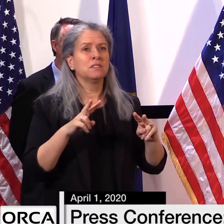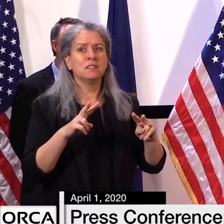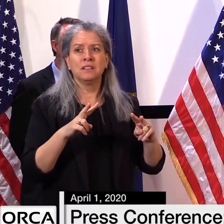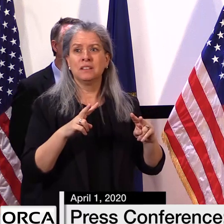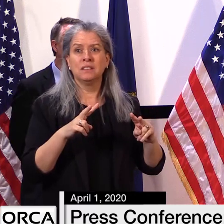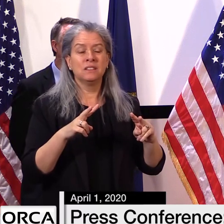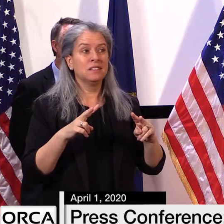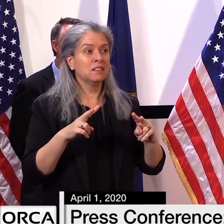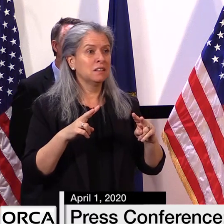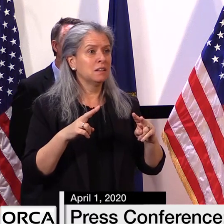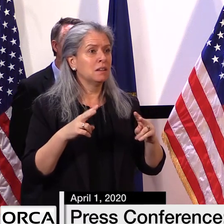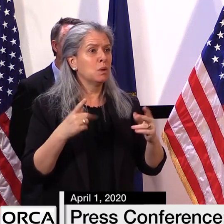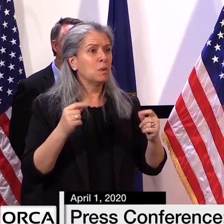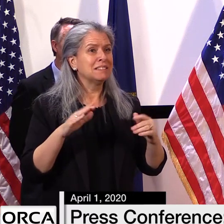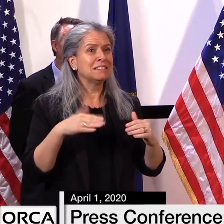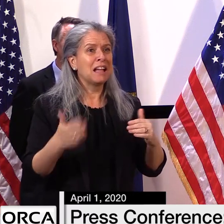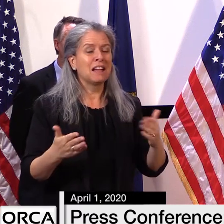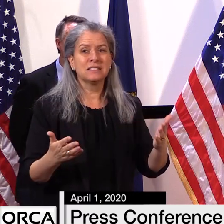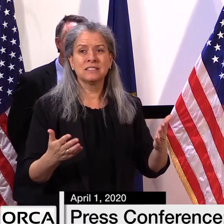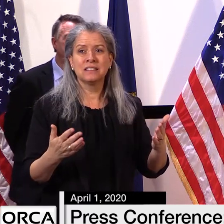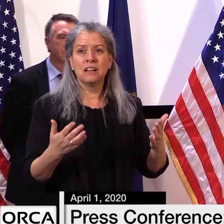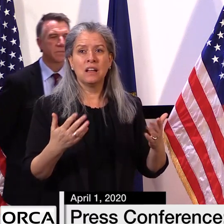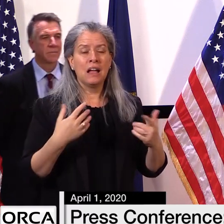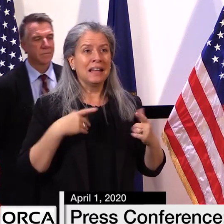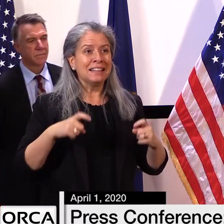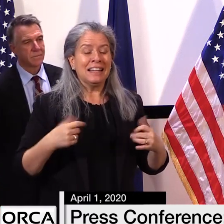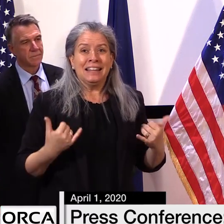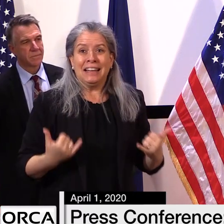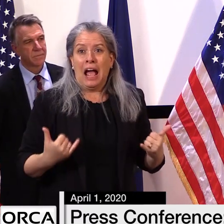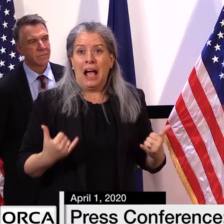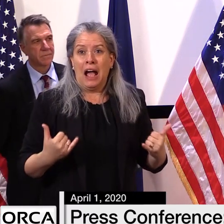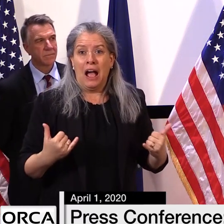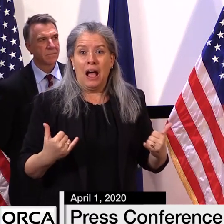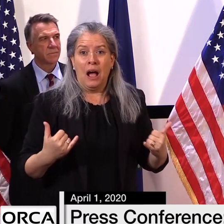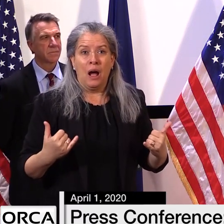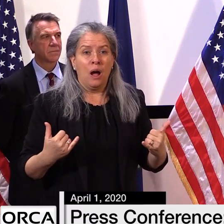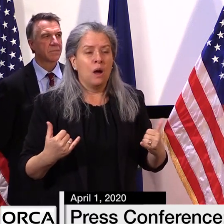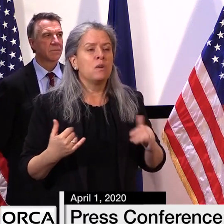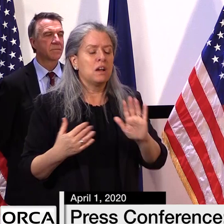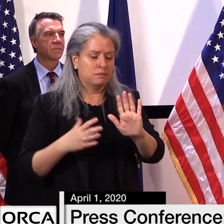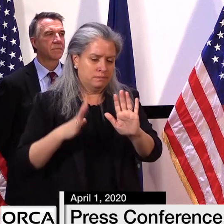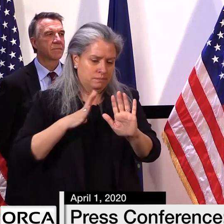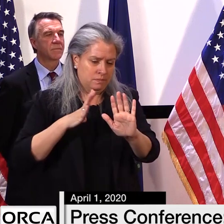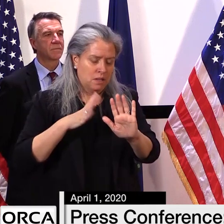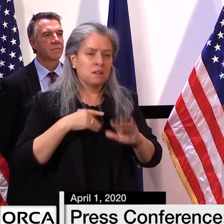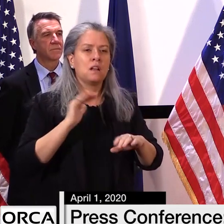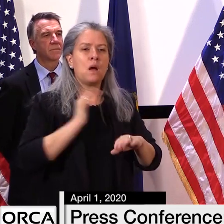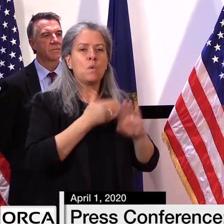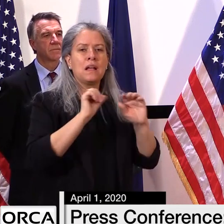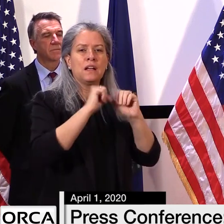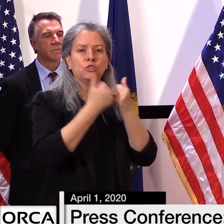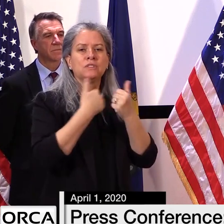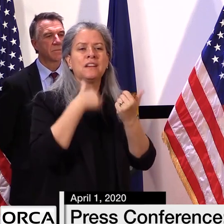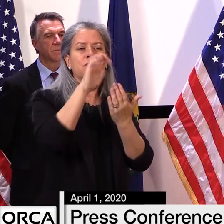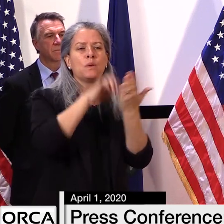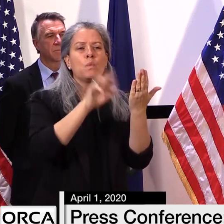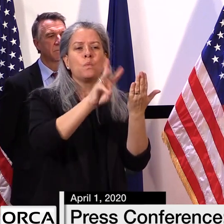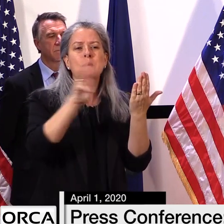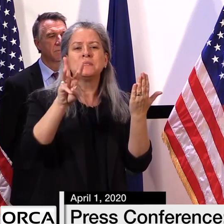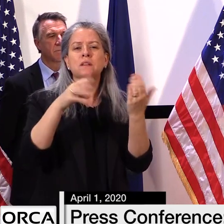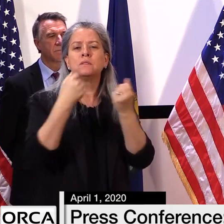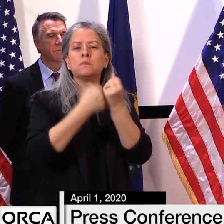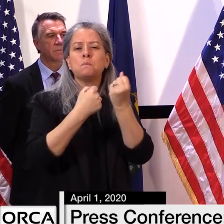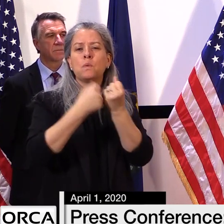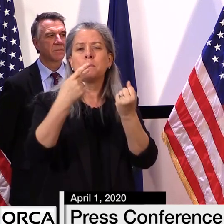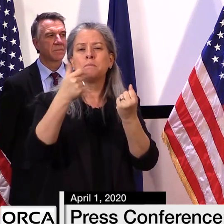What's available for me now? So the Agency of Commerce has put together a support resource page on our